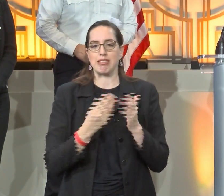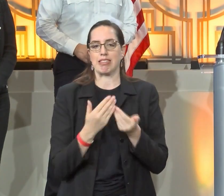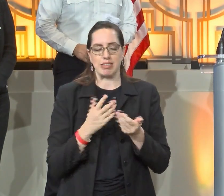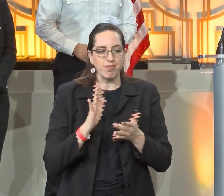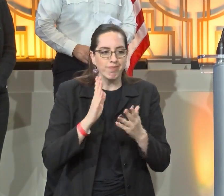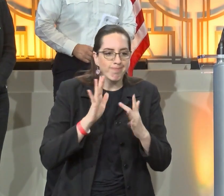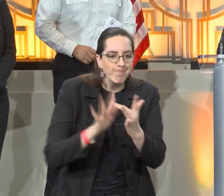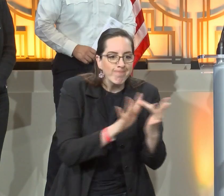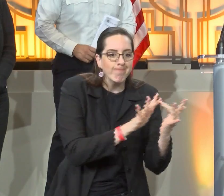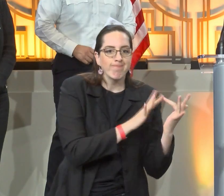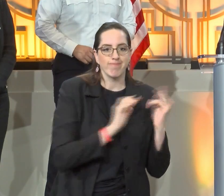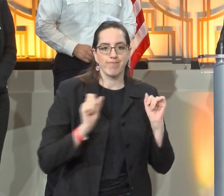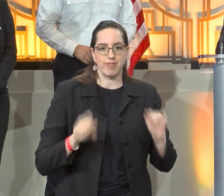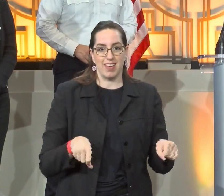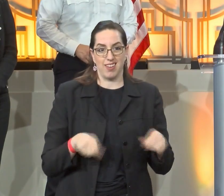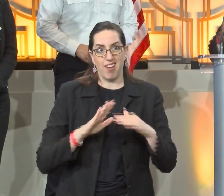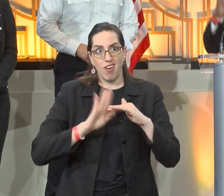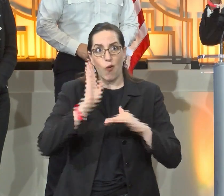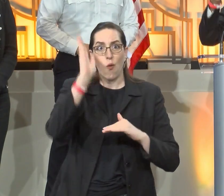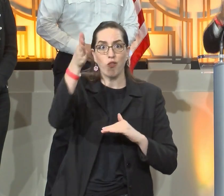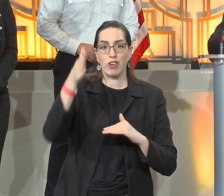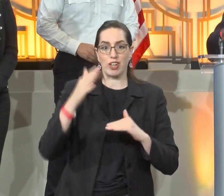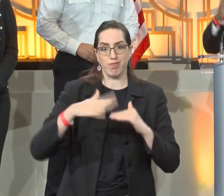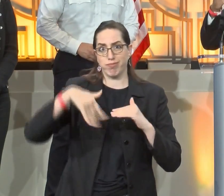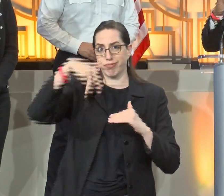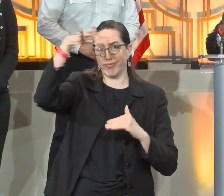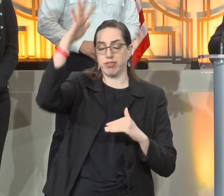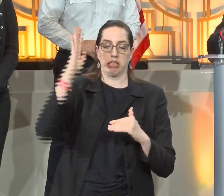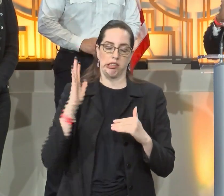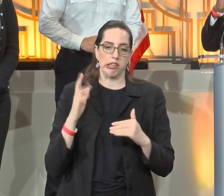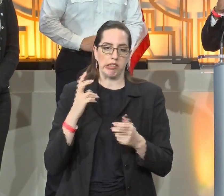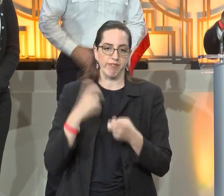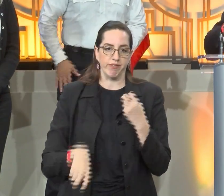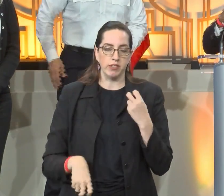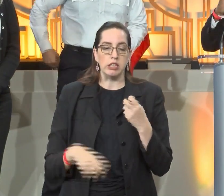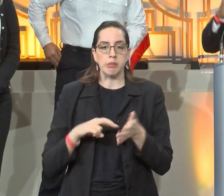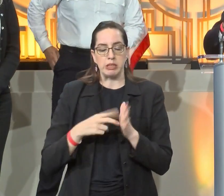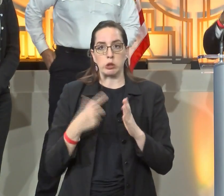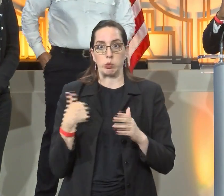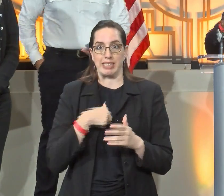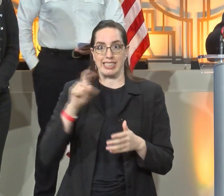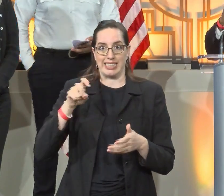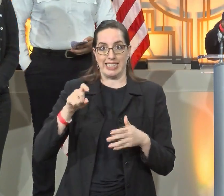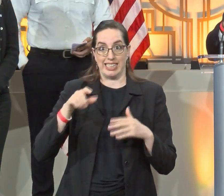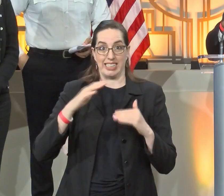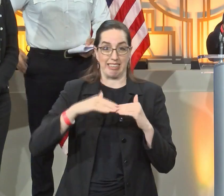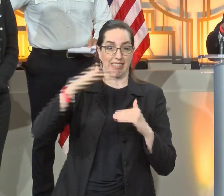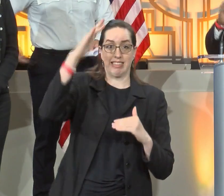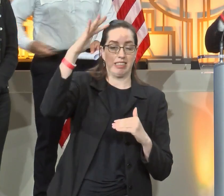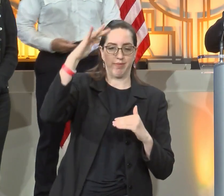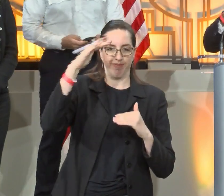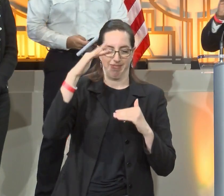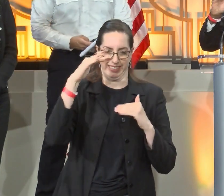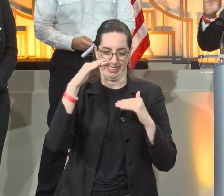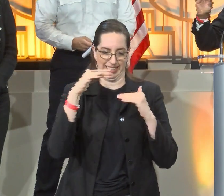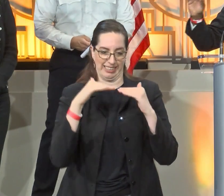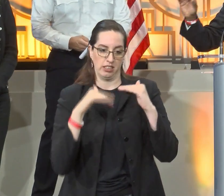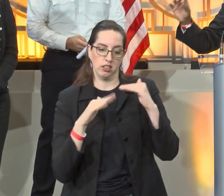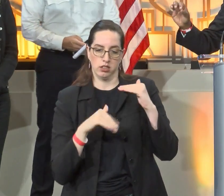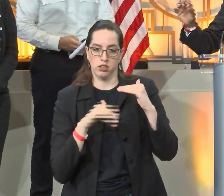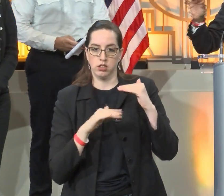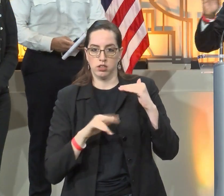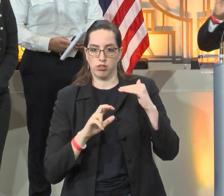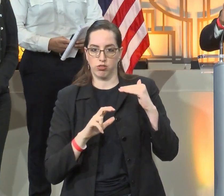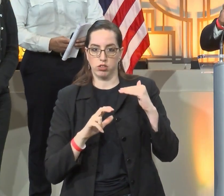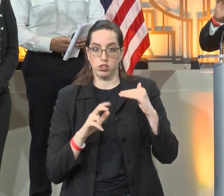And so the goal for us is to bring that number that we report every day down to under 300 over a